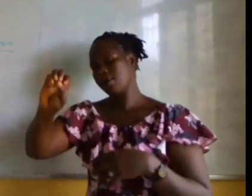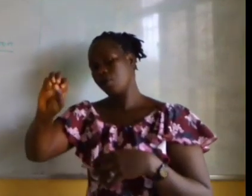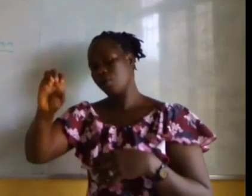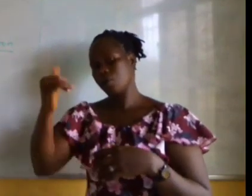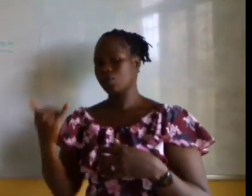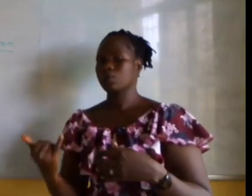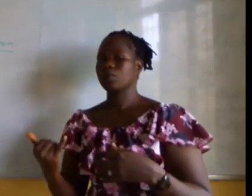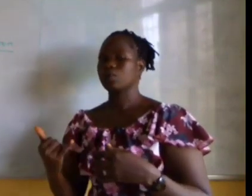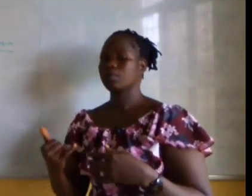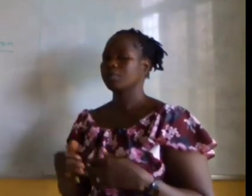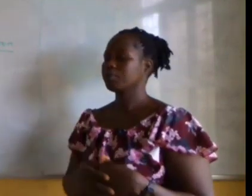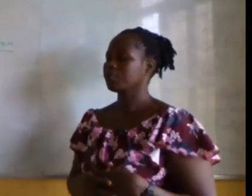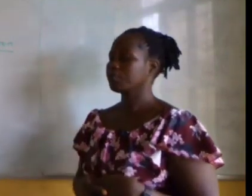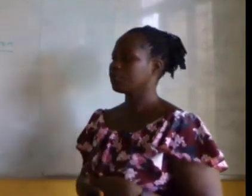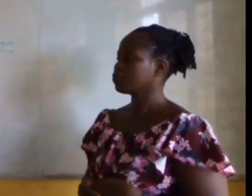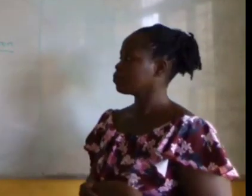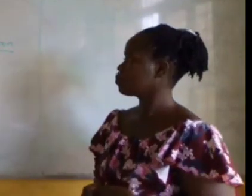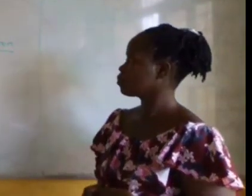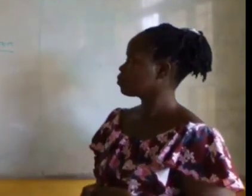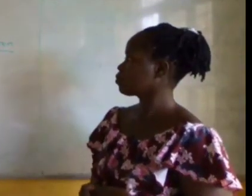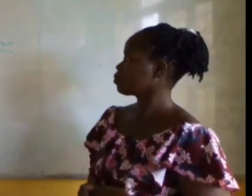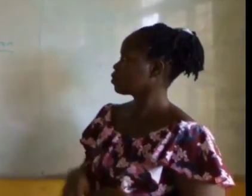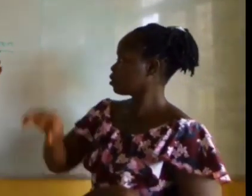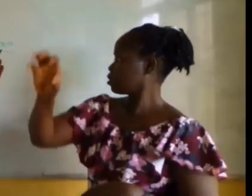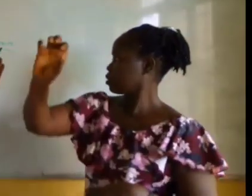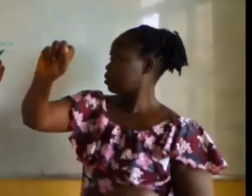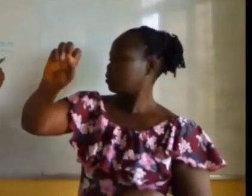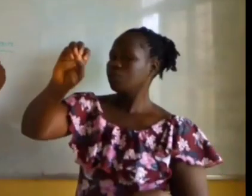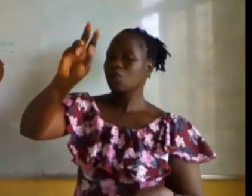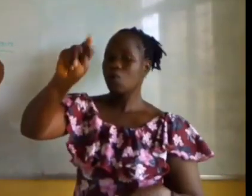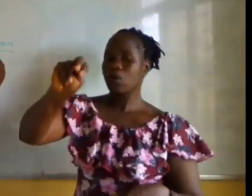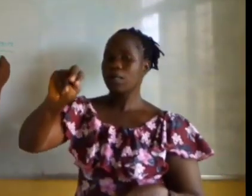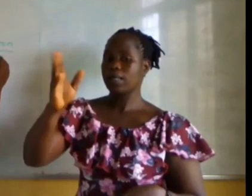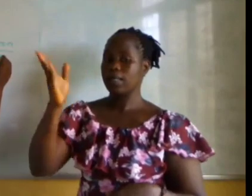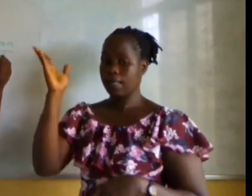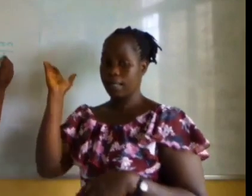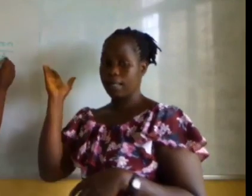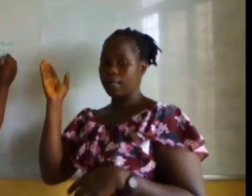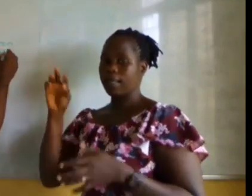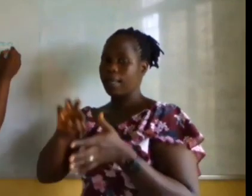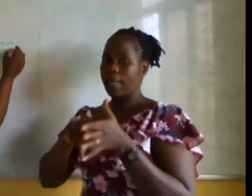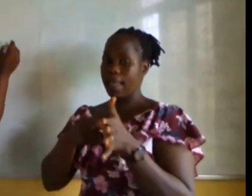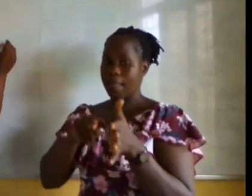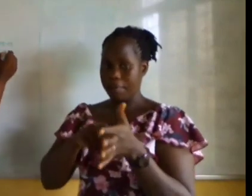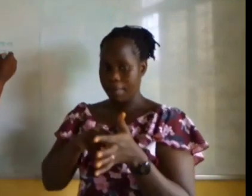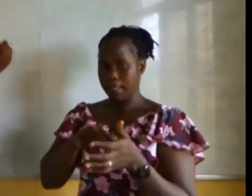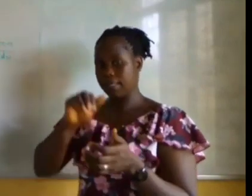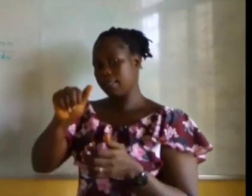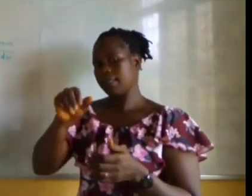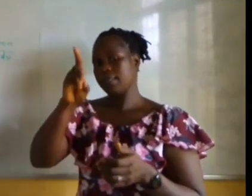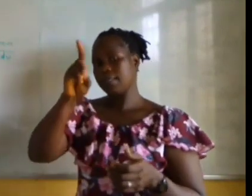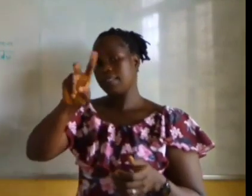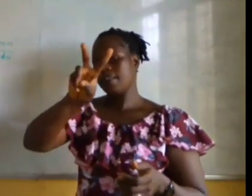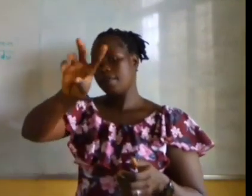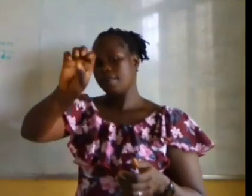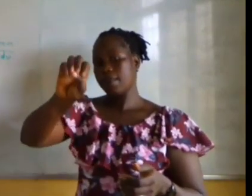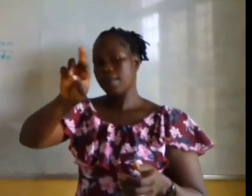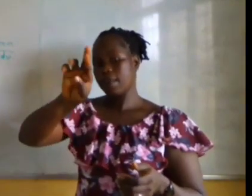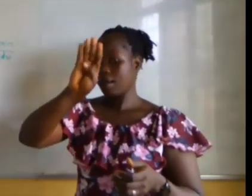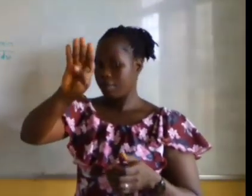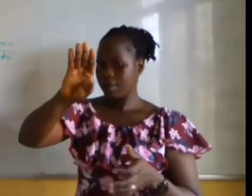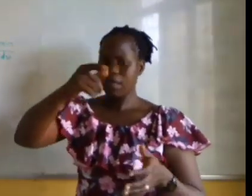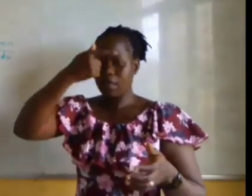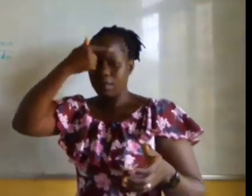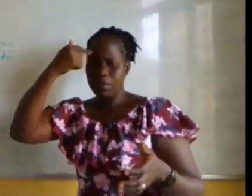I will be back soon. Soon in this sentence is an adverb because it tells us the